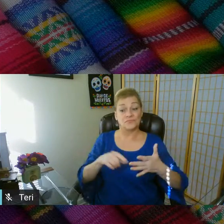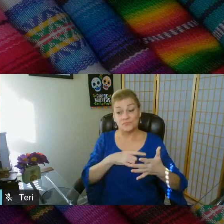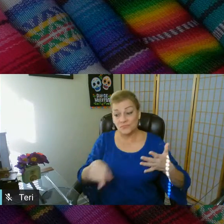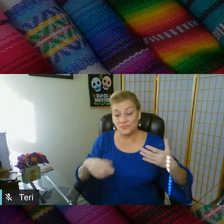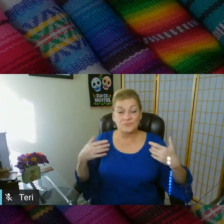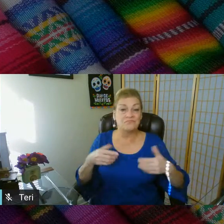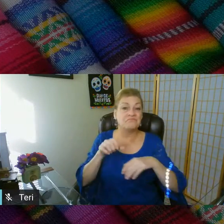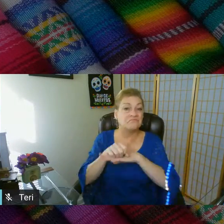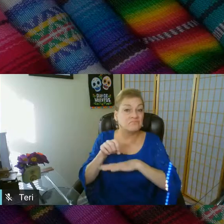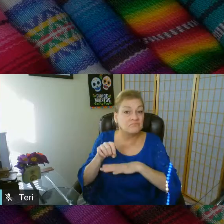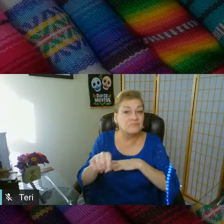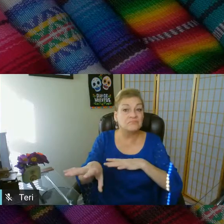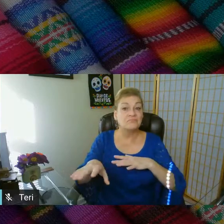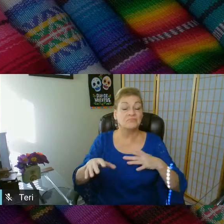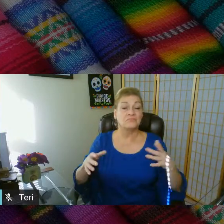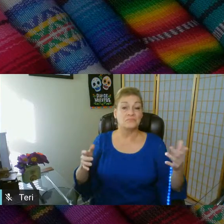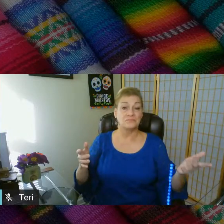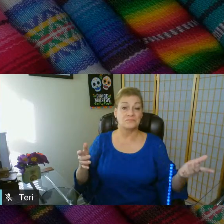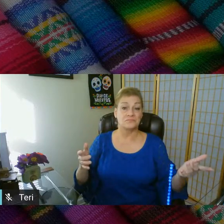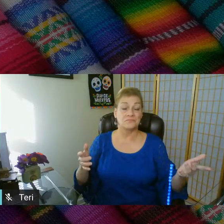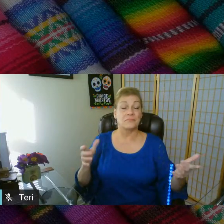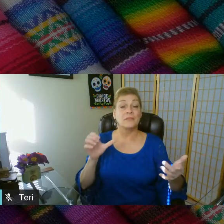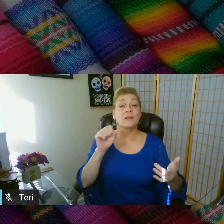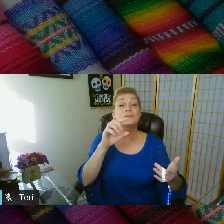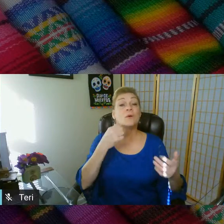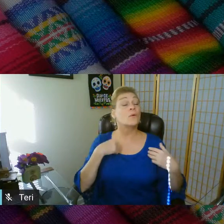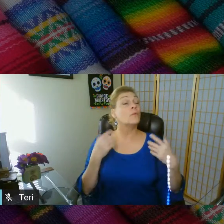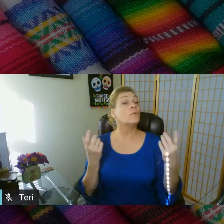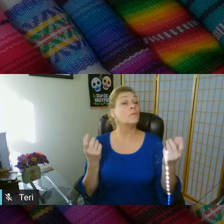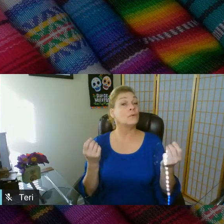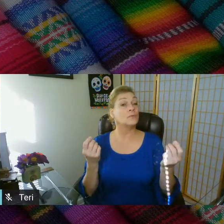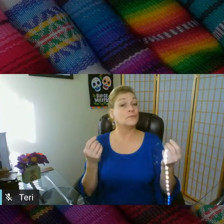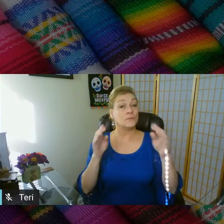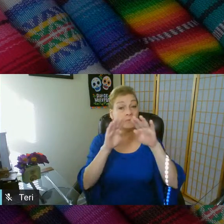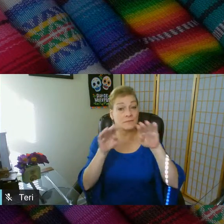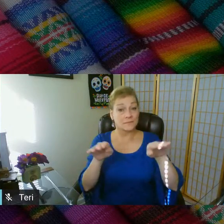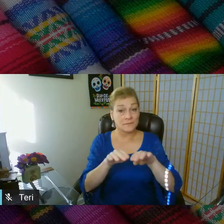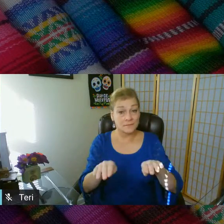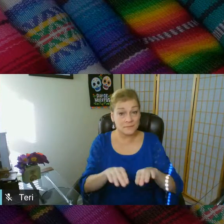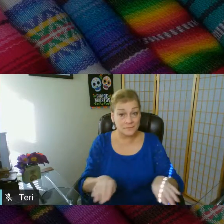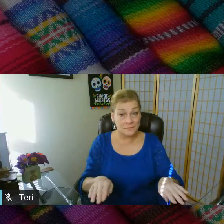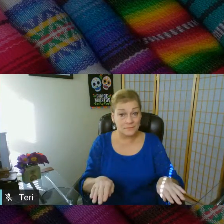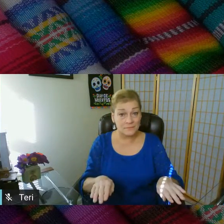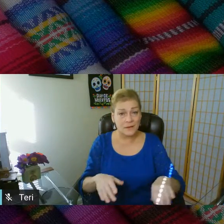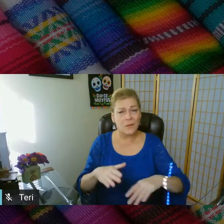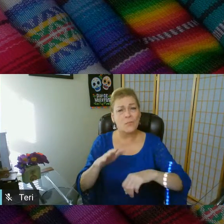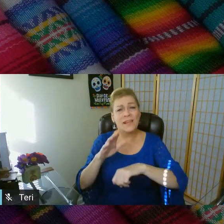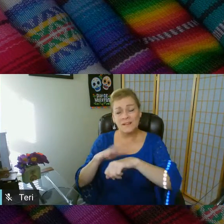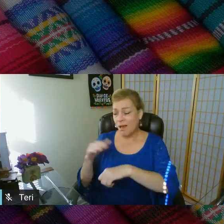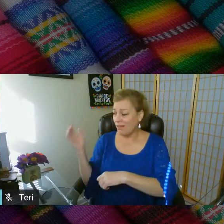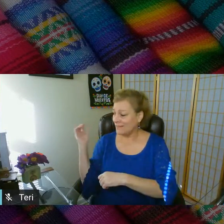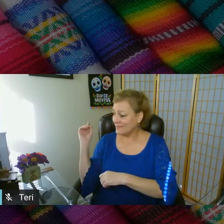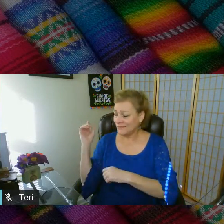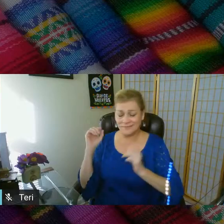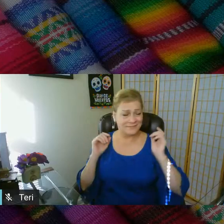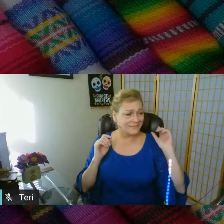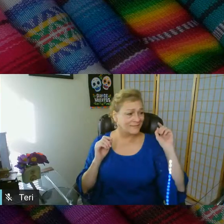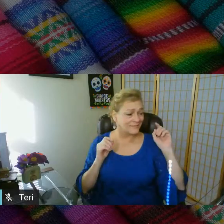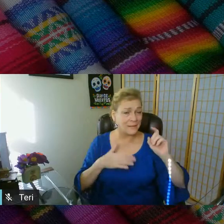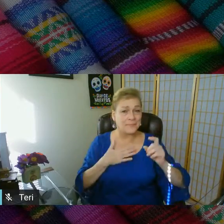them forward that we may stand on their shoulders, that we may elevate our own